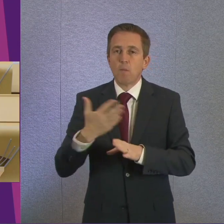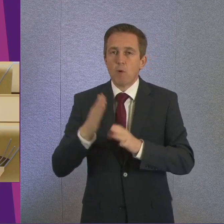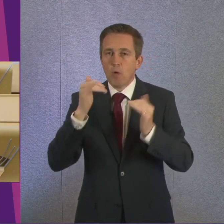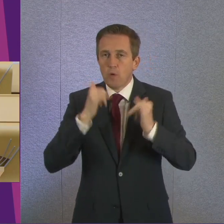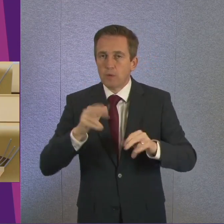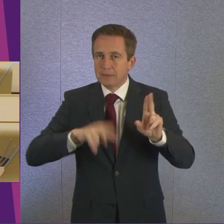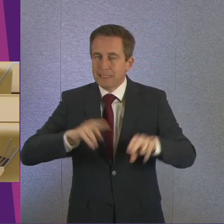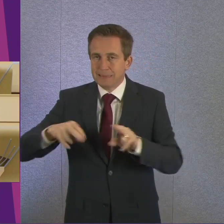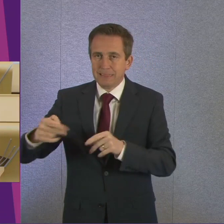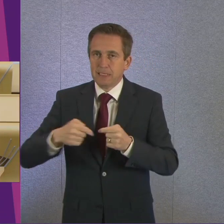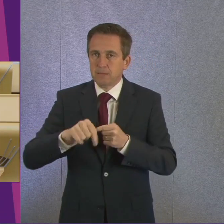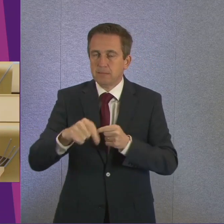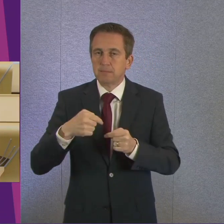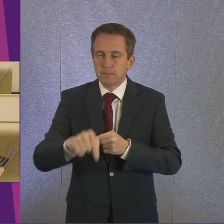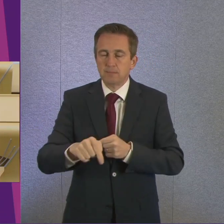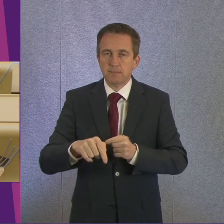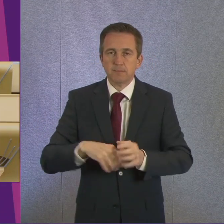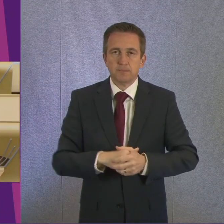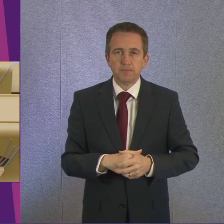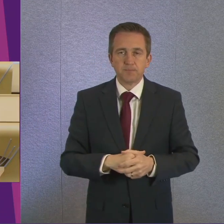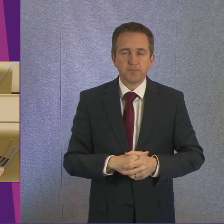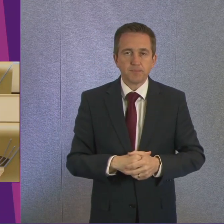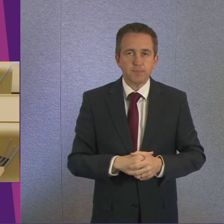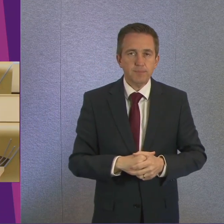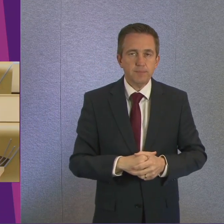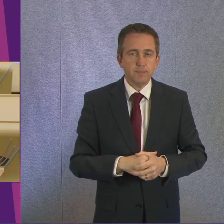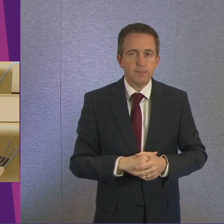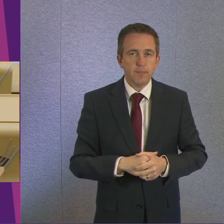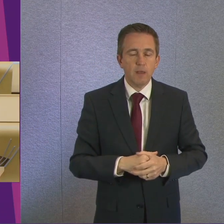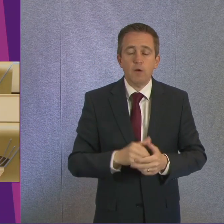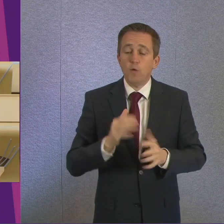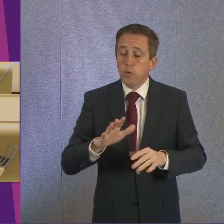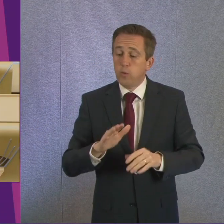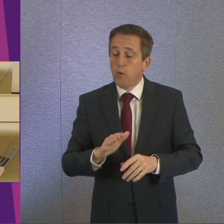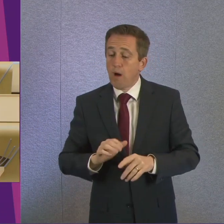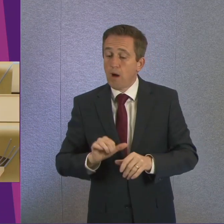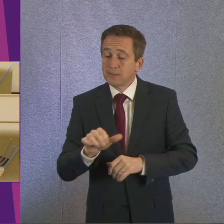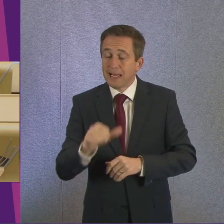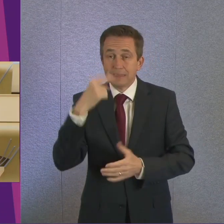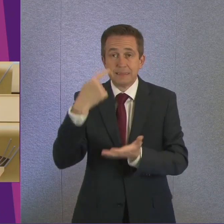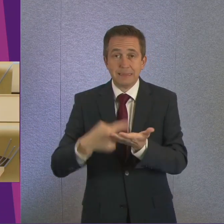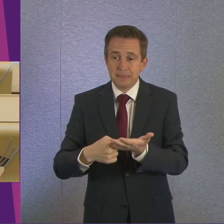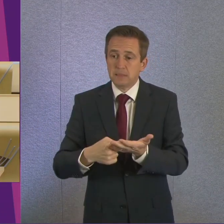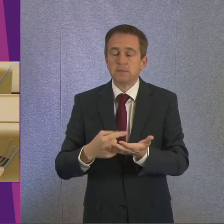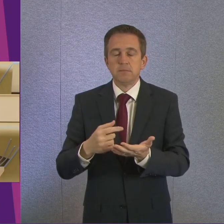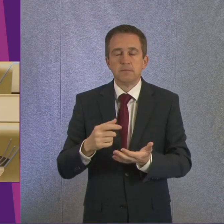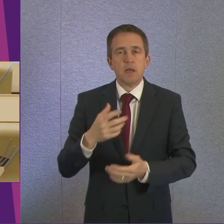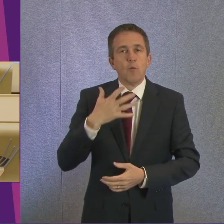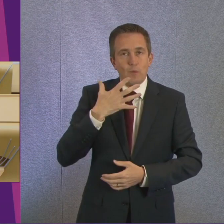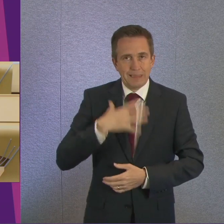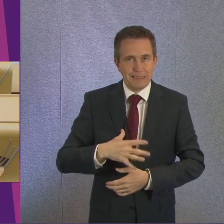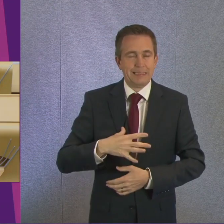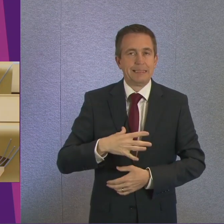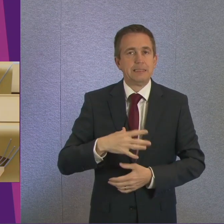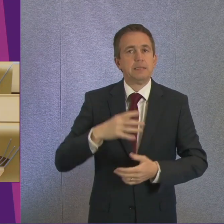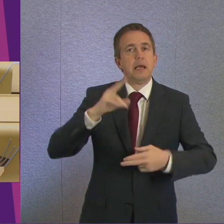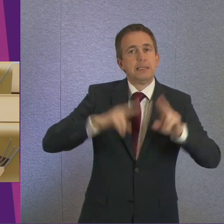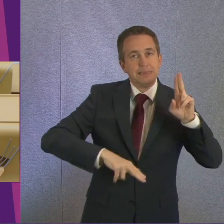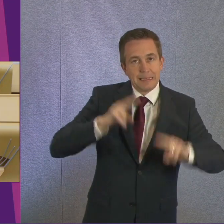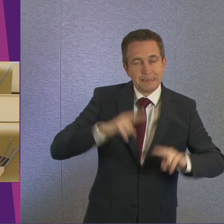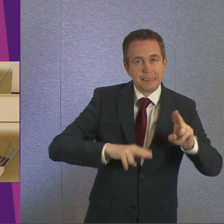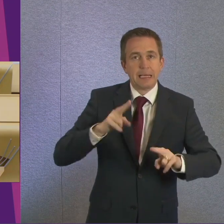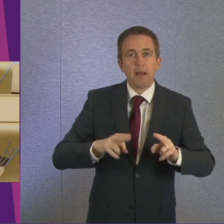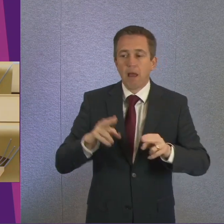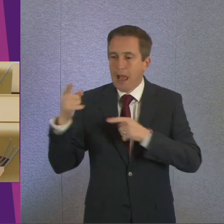I indicated at the start of the statement. Whatever we do, test, trace and isolate is critical at